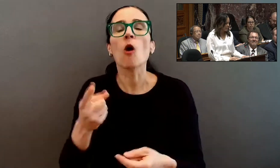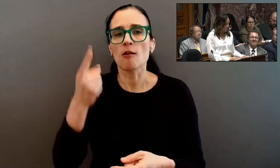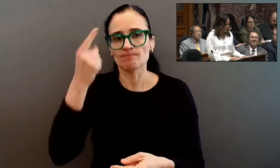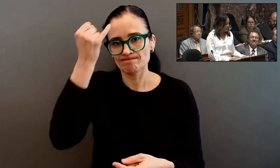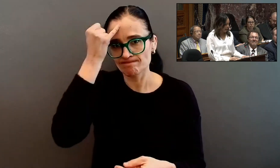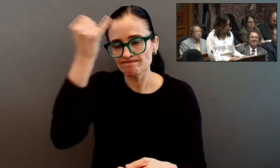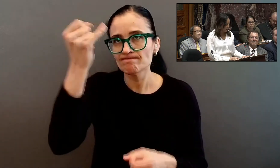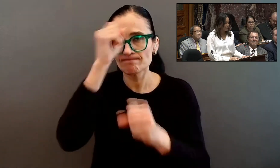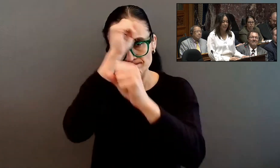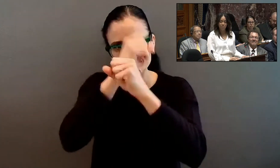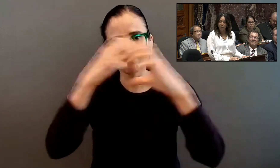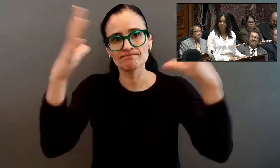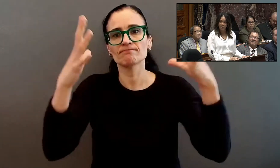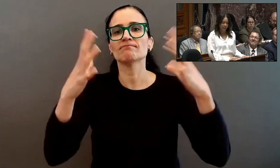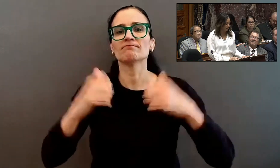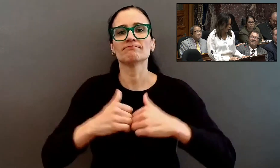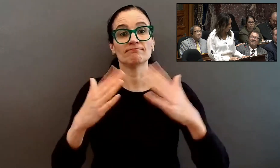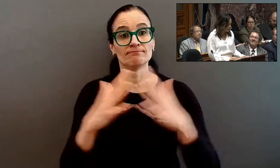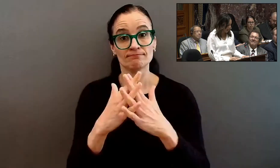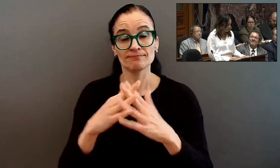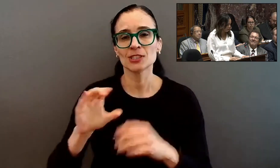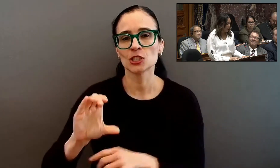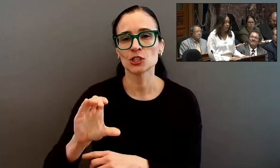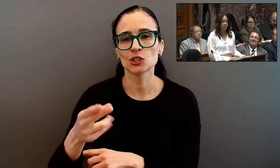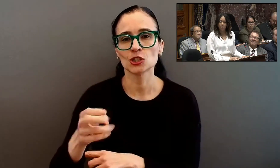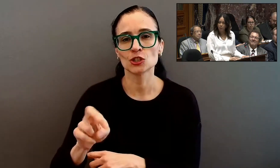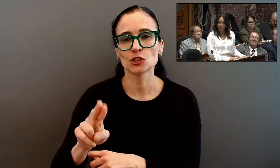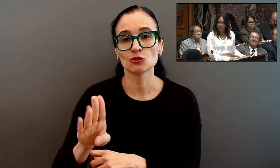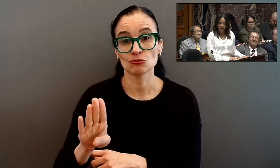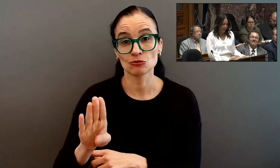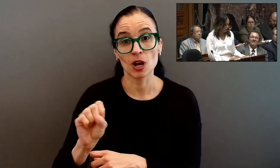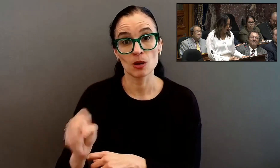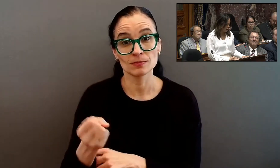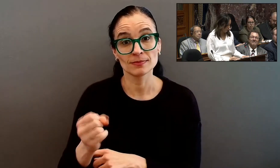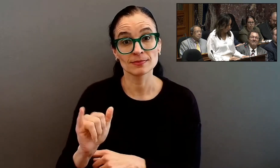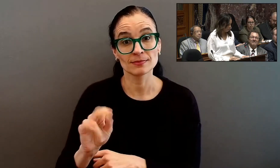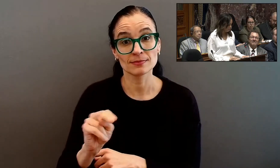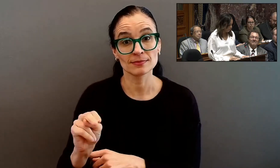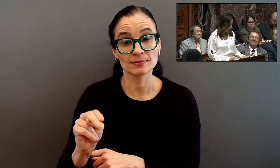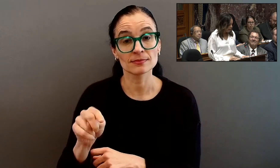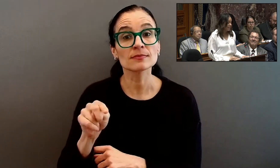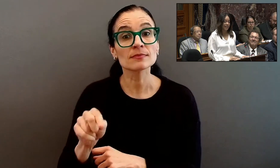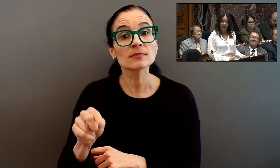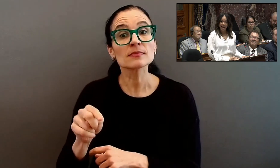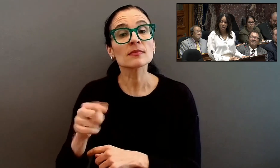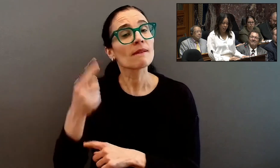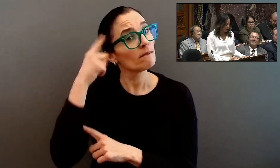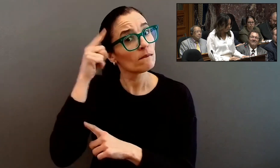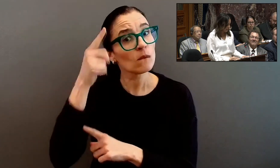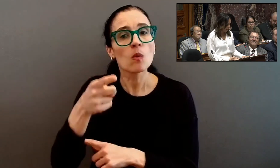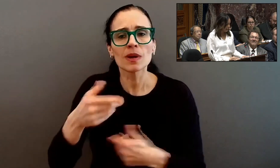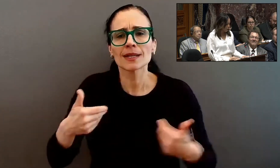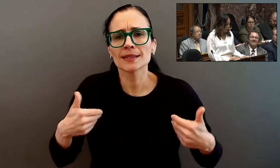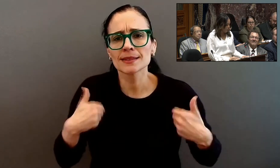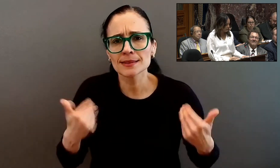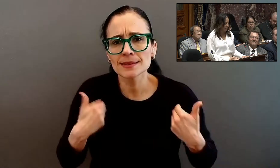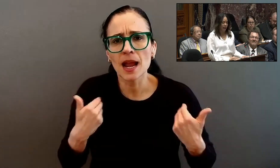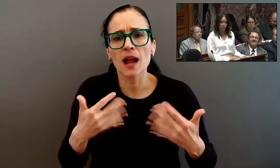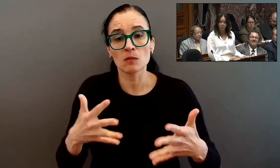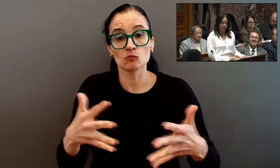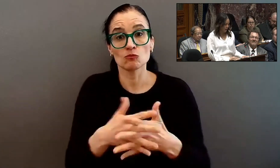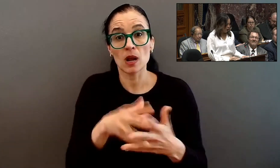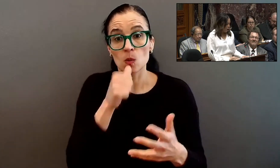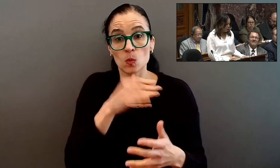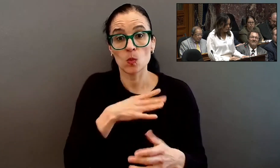young, expectant mothers can feel safe, supported, and not alone. Today, Cherubs Inn is a home to